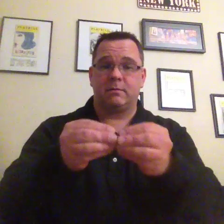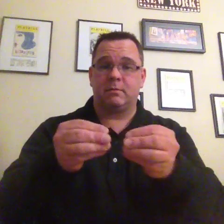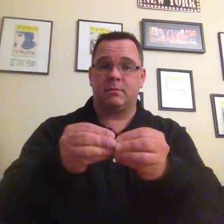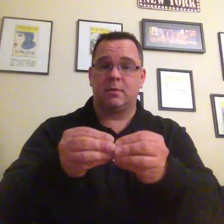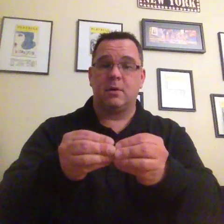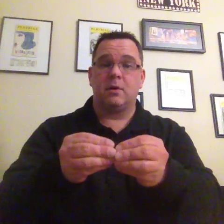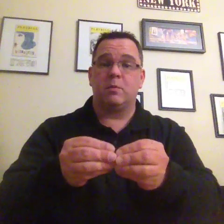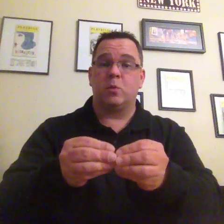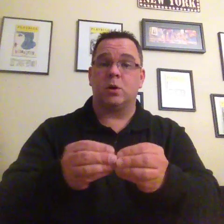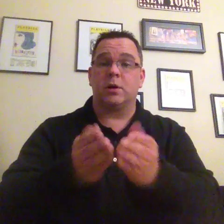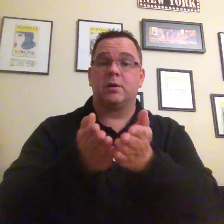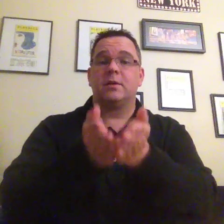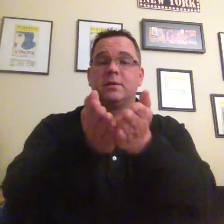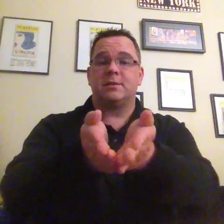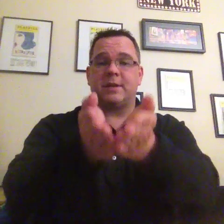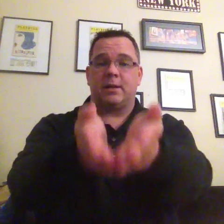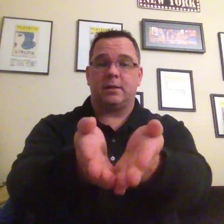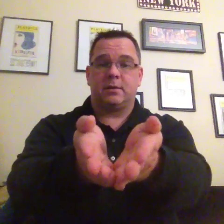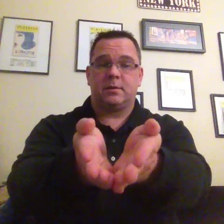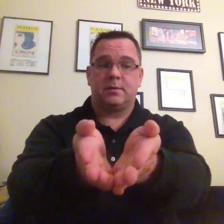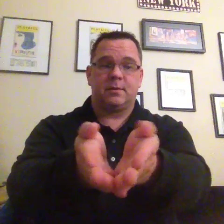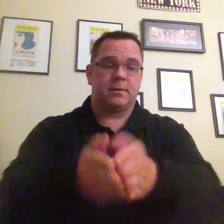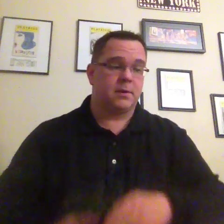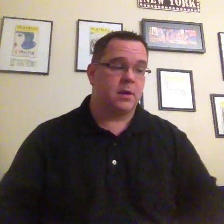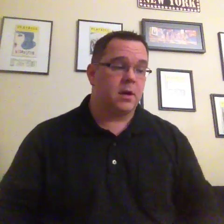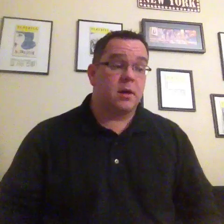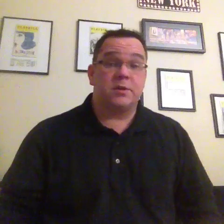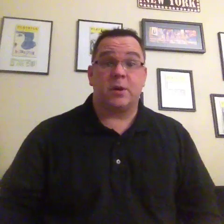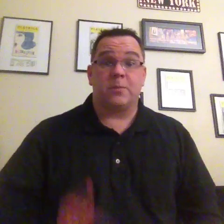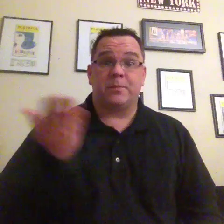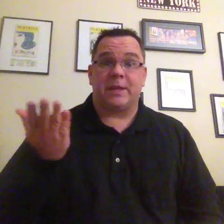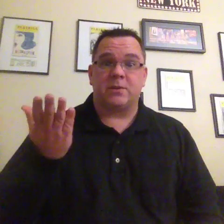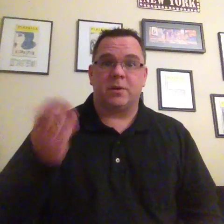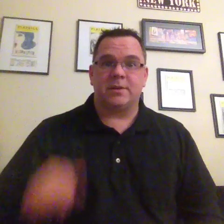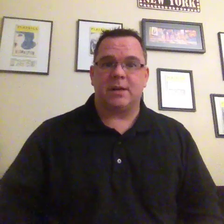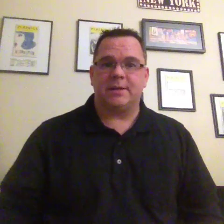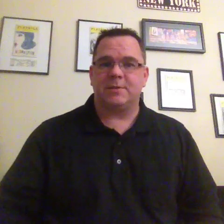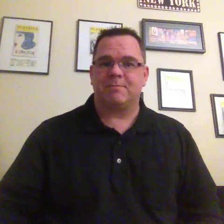More sailing. So, that's all the signs.